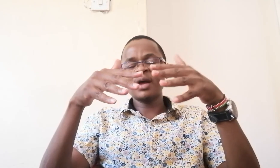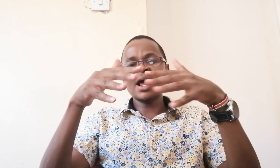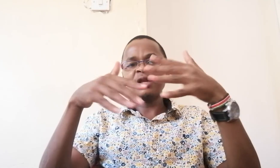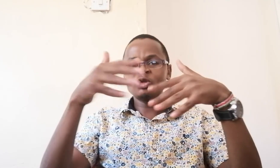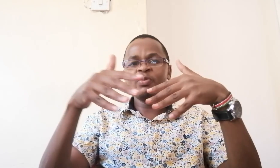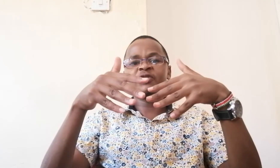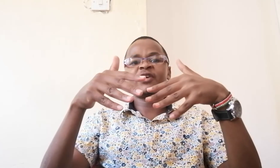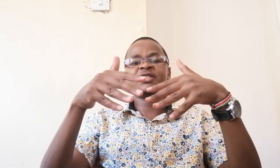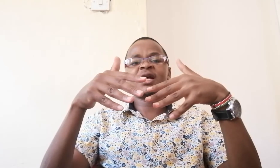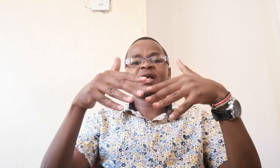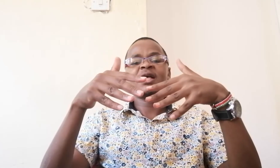a little bit faster.